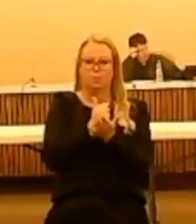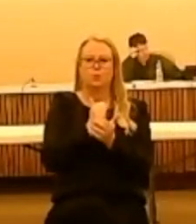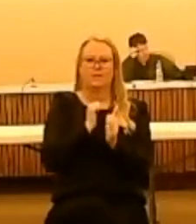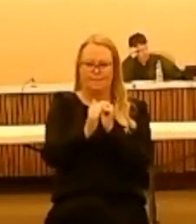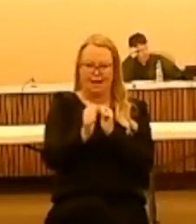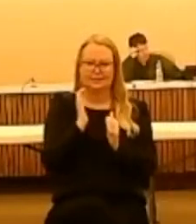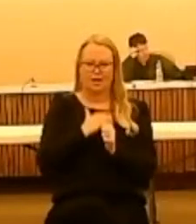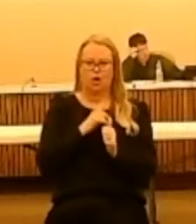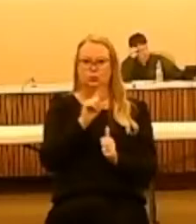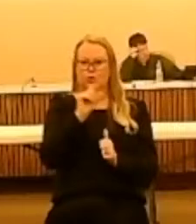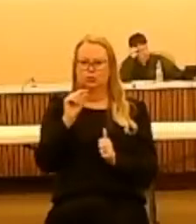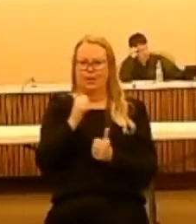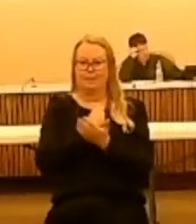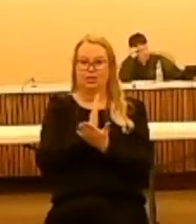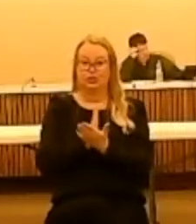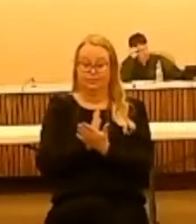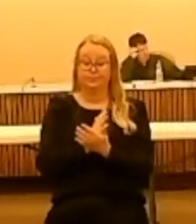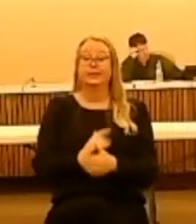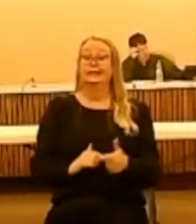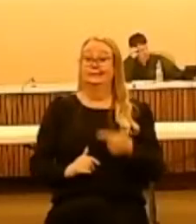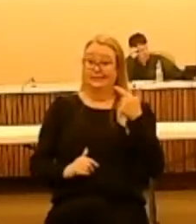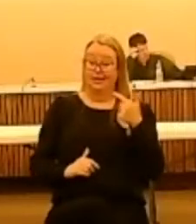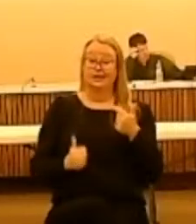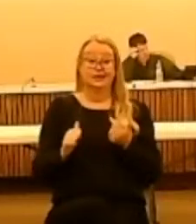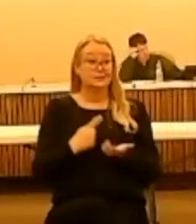Second. Any discussions?